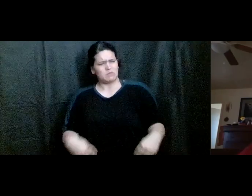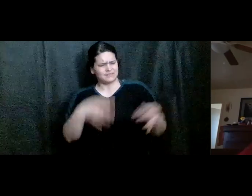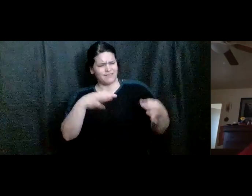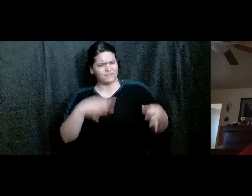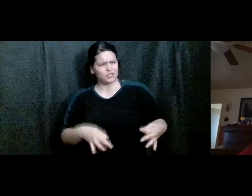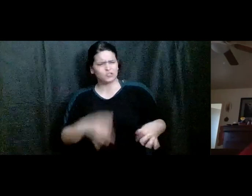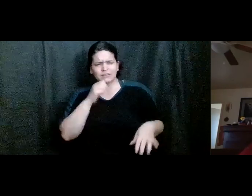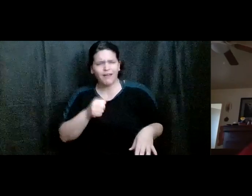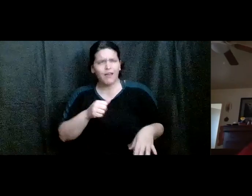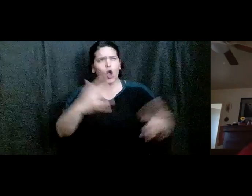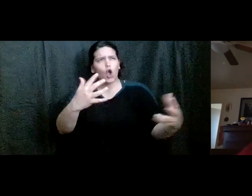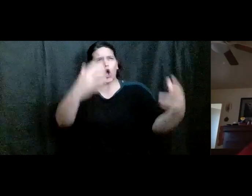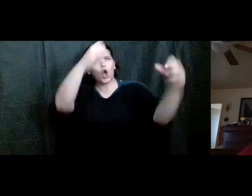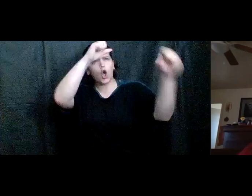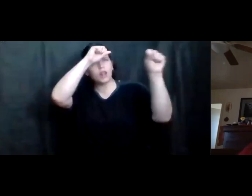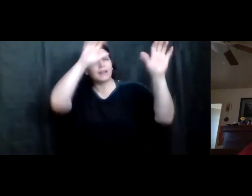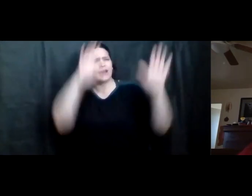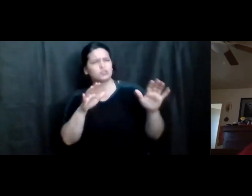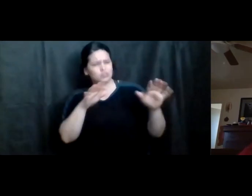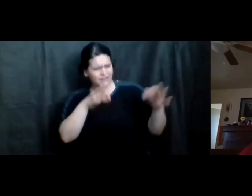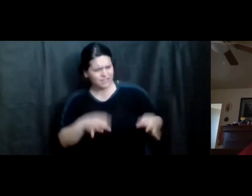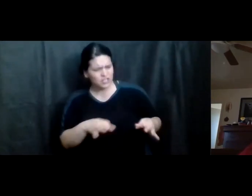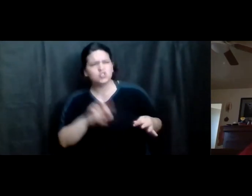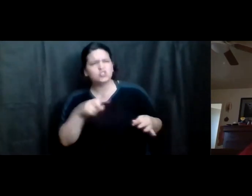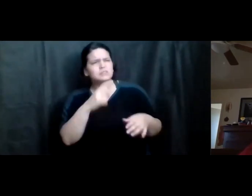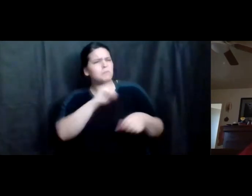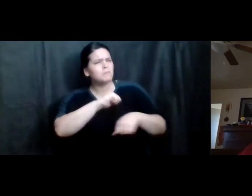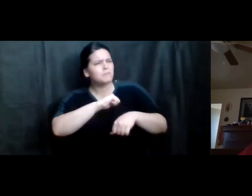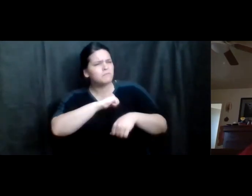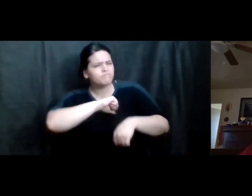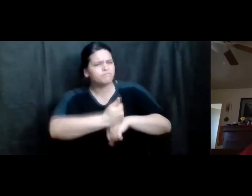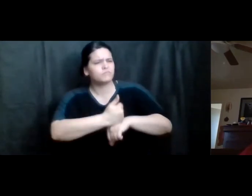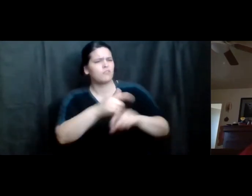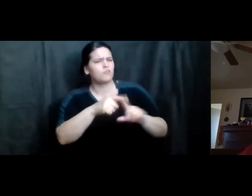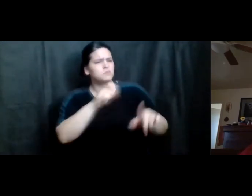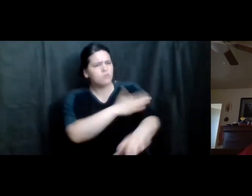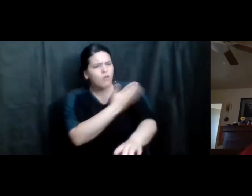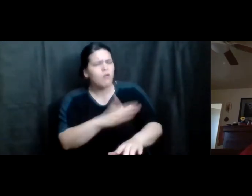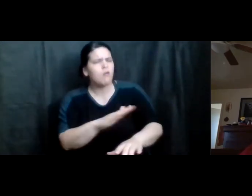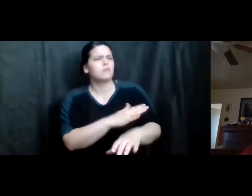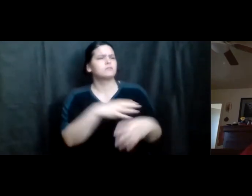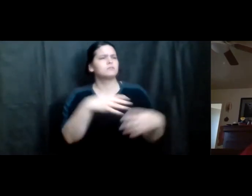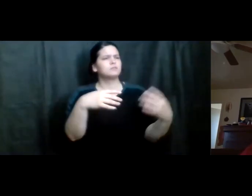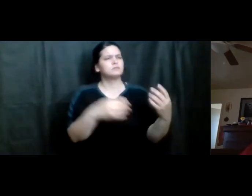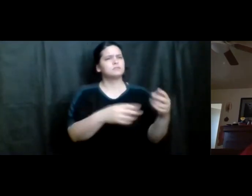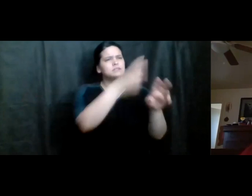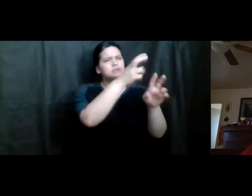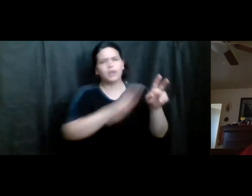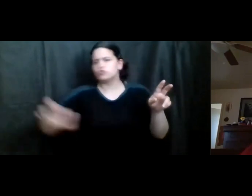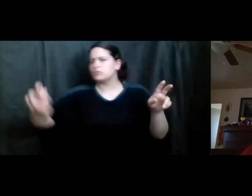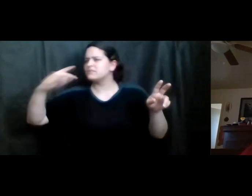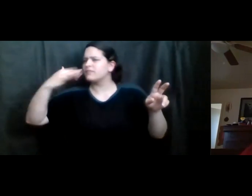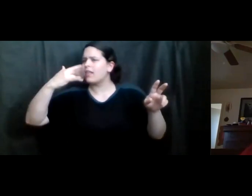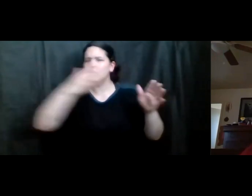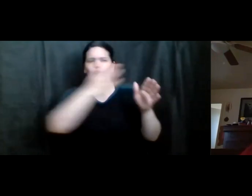control definition, but is made of song and spectrums of color. Infinite vibrations are the truth